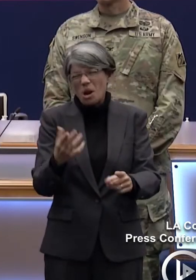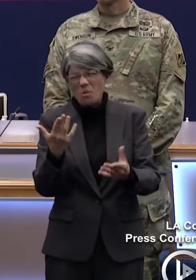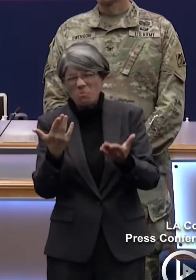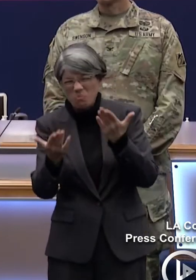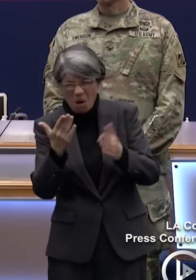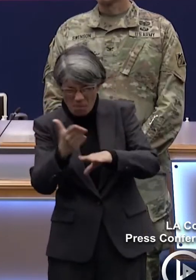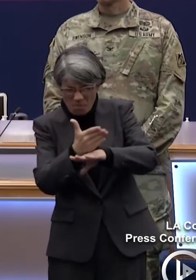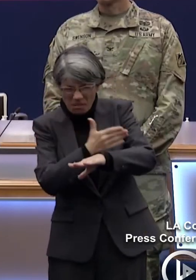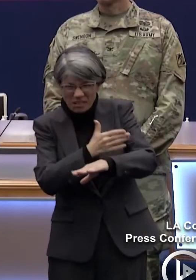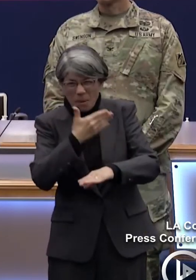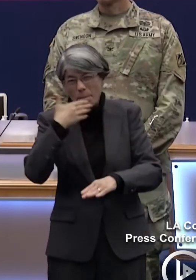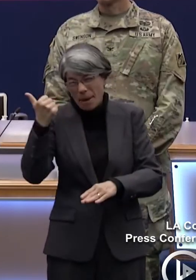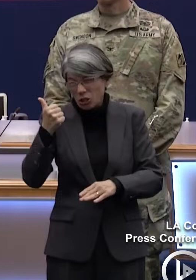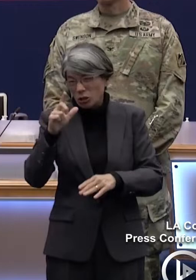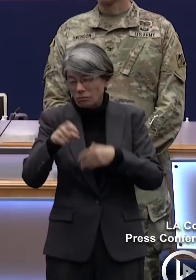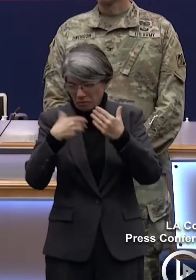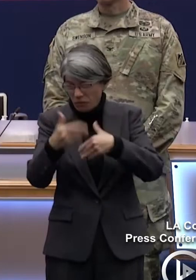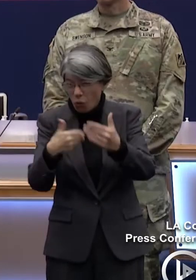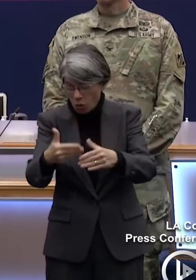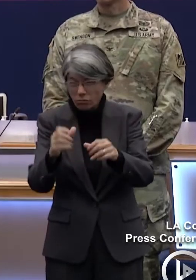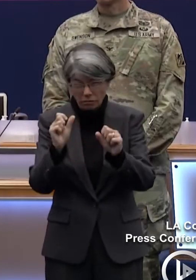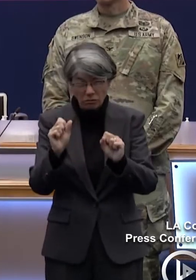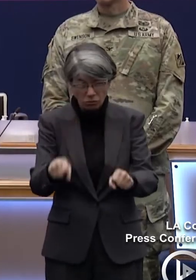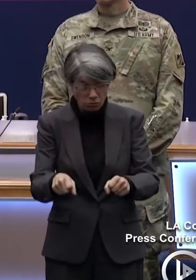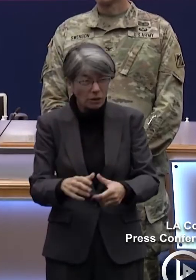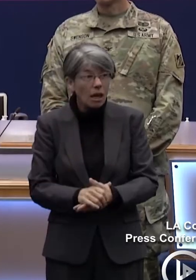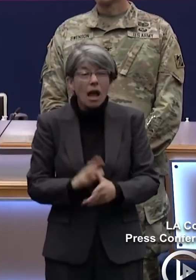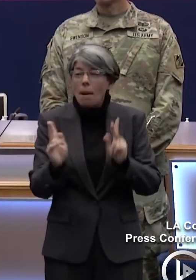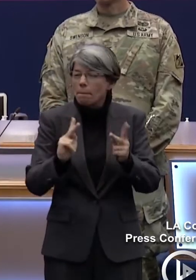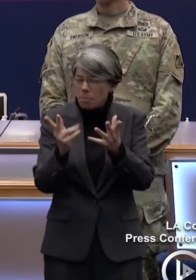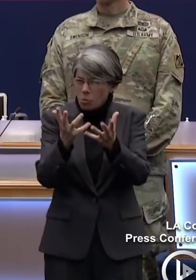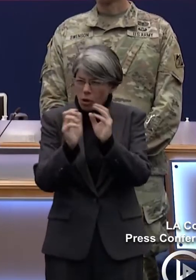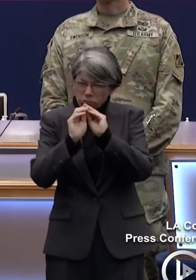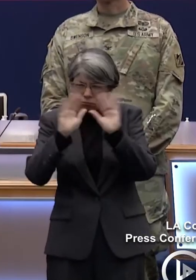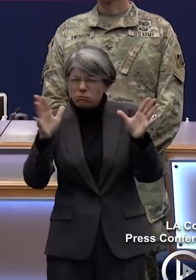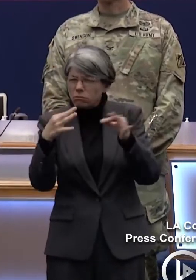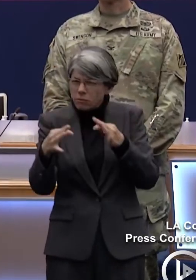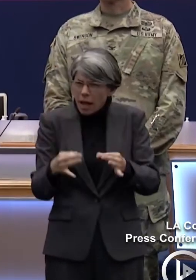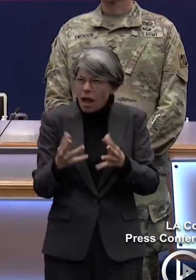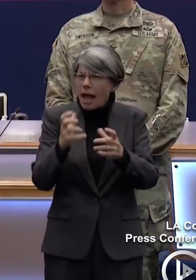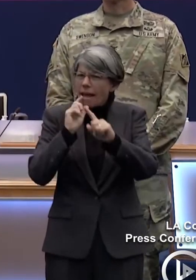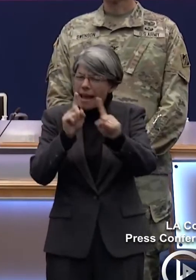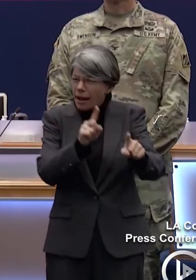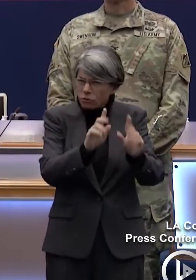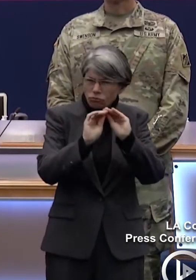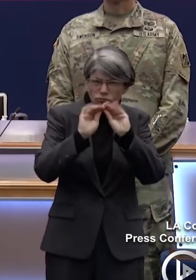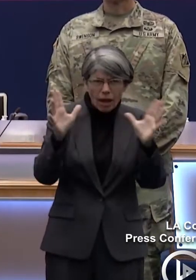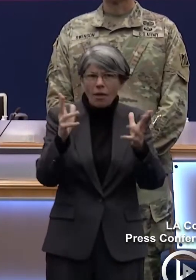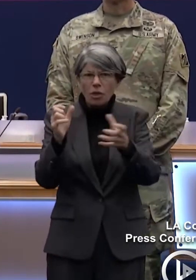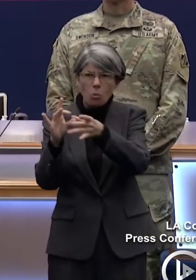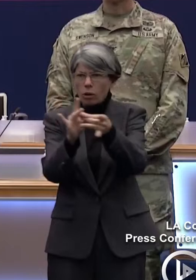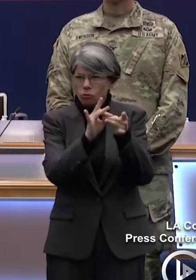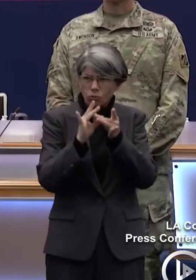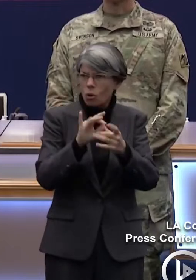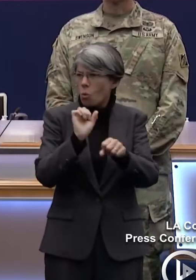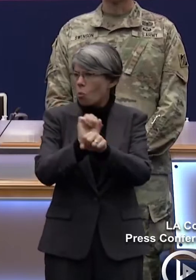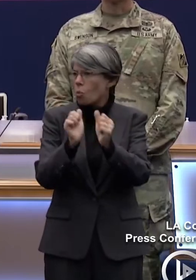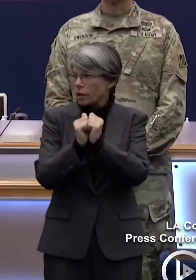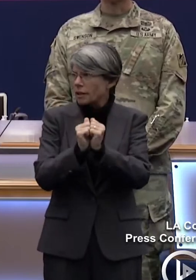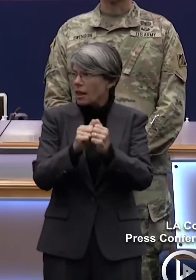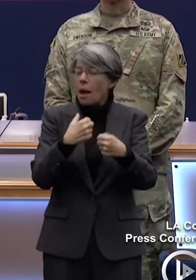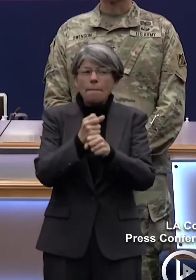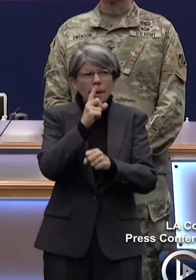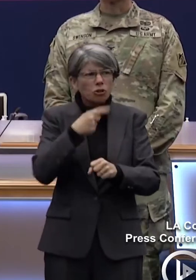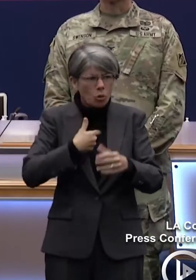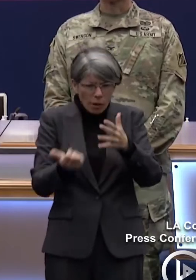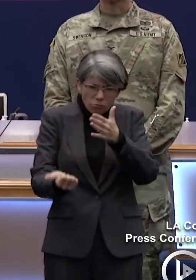handled better, and it needs to be handled better going forward. People want clear communication, they want clear answers, and they want us to coordinate, work together, and make sure that we